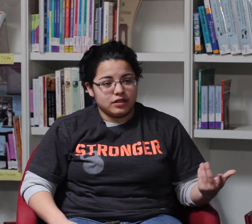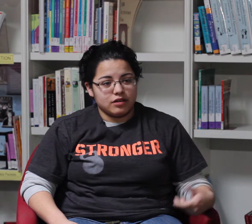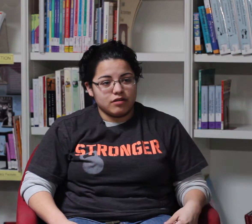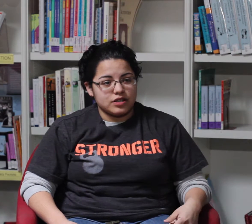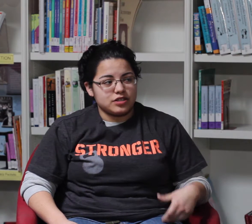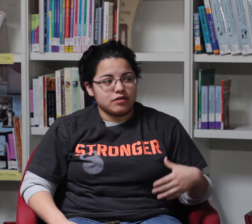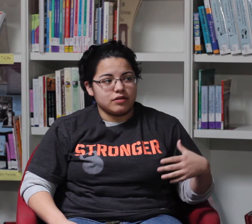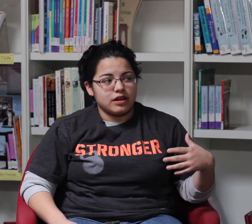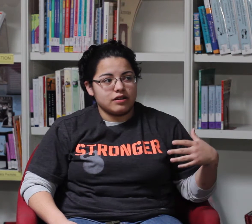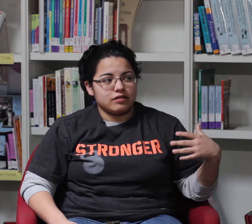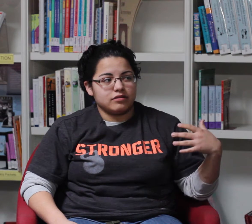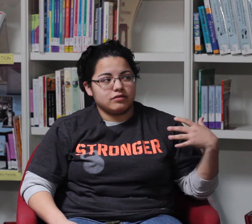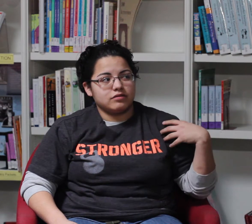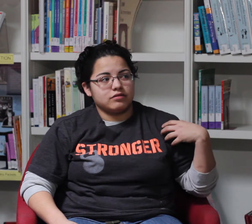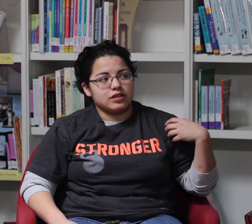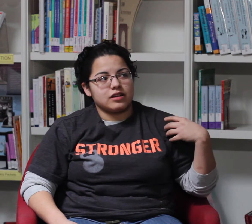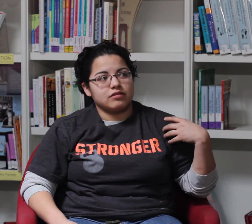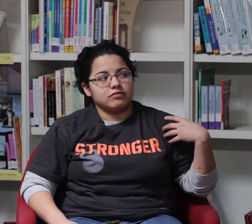You know, they show like they can